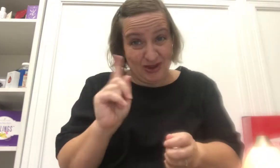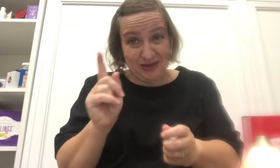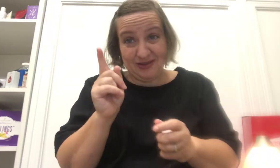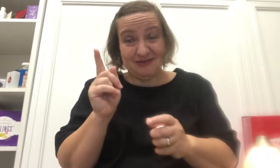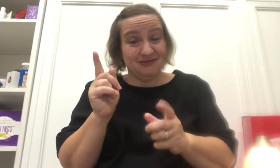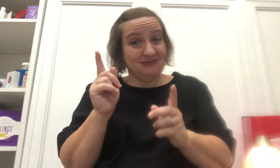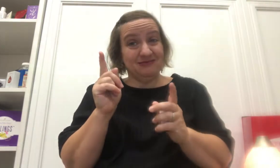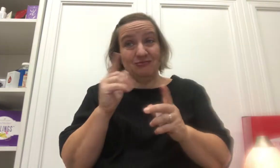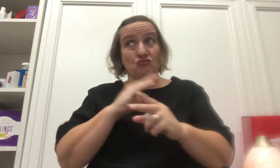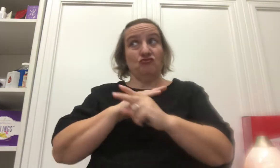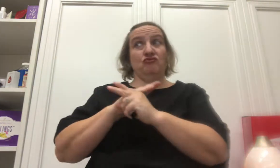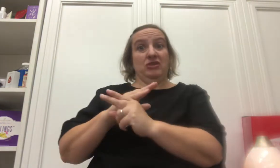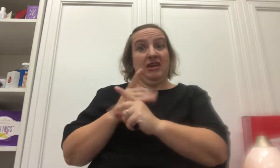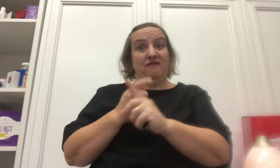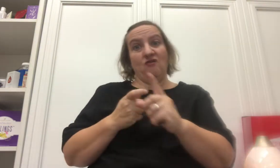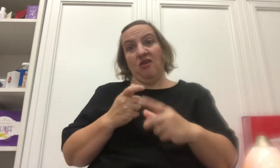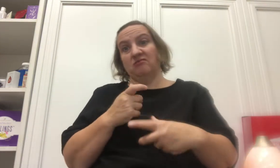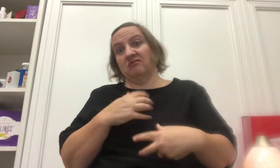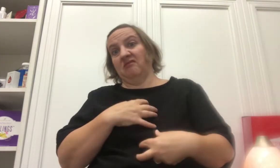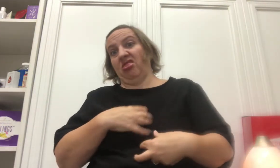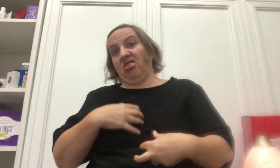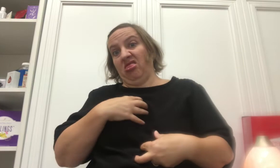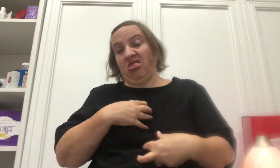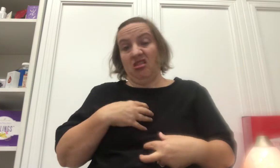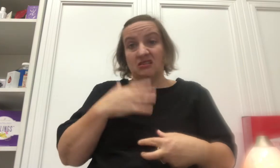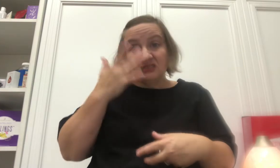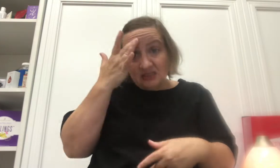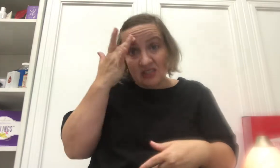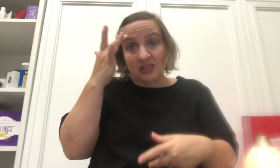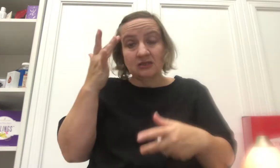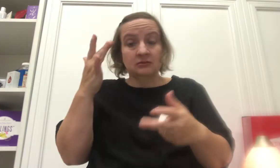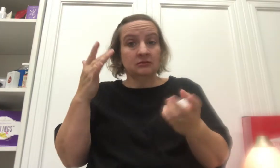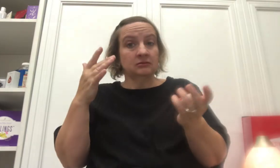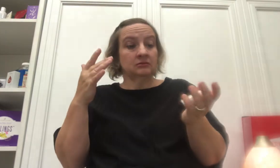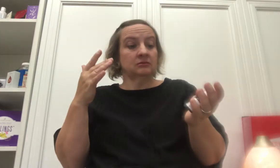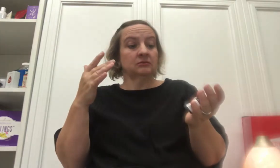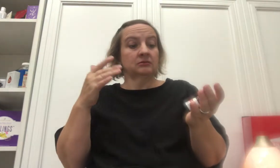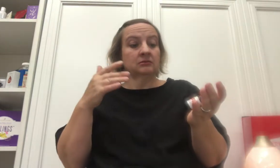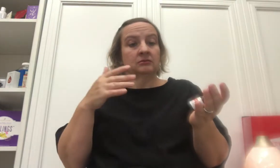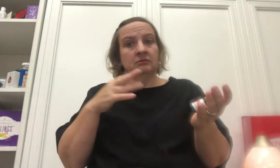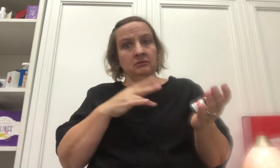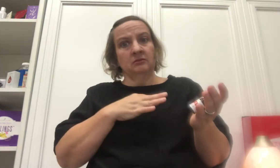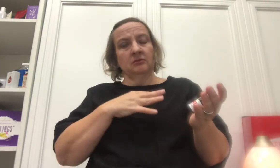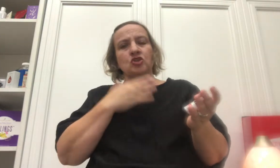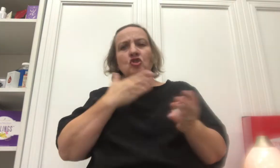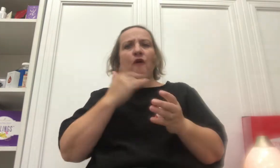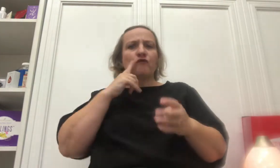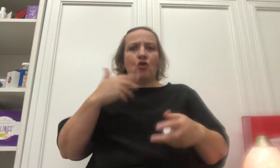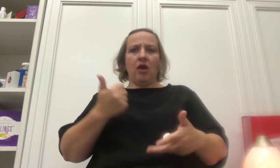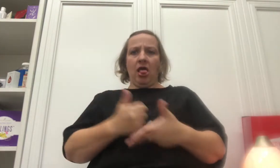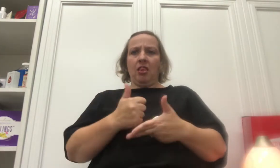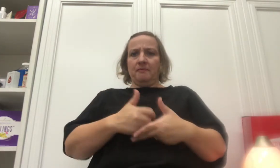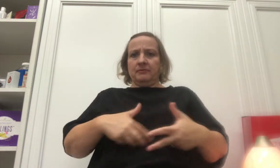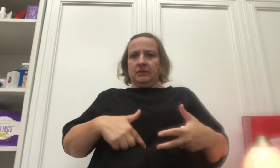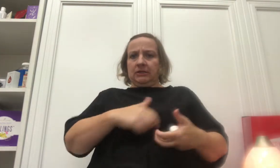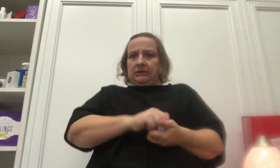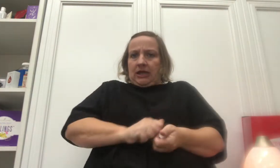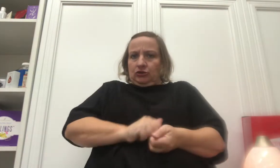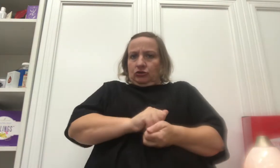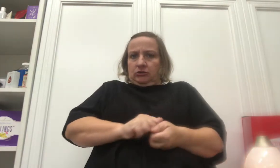of get better. So this is a great thing to carry with you so you aren't miserable